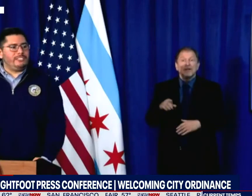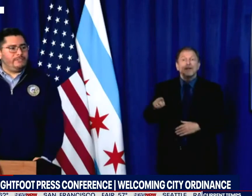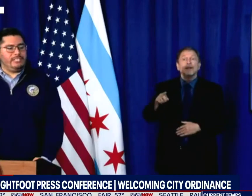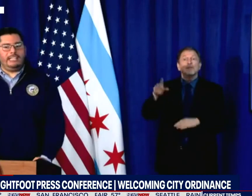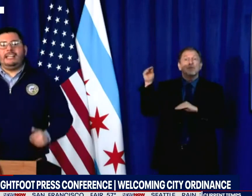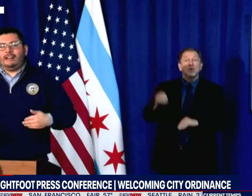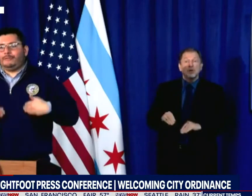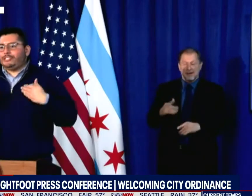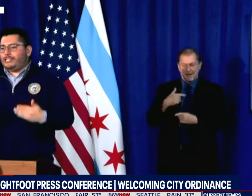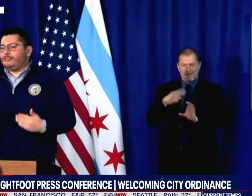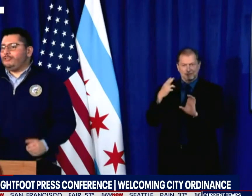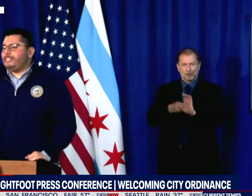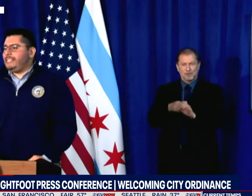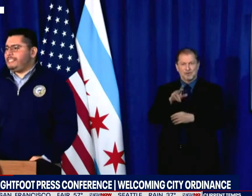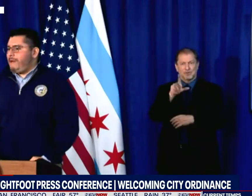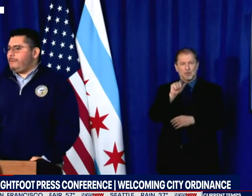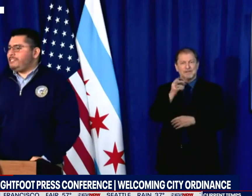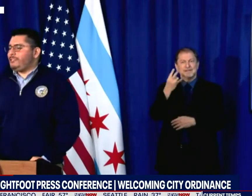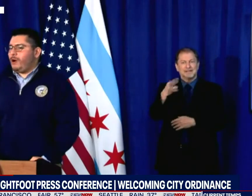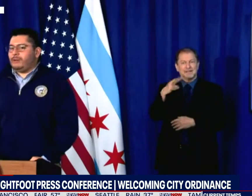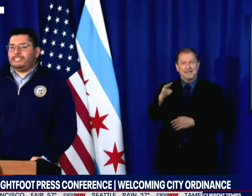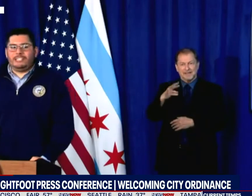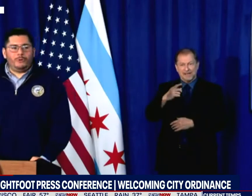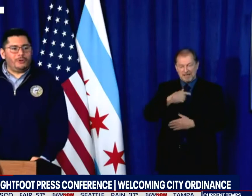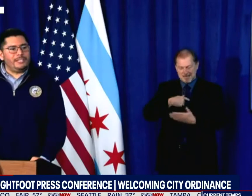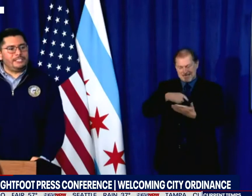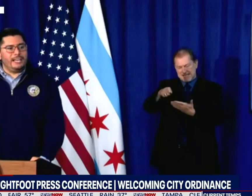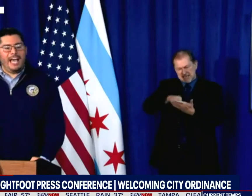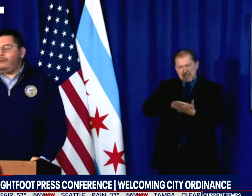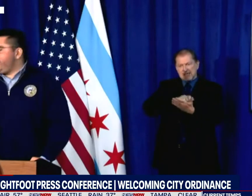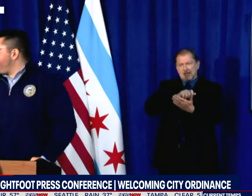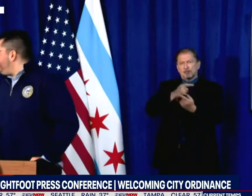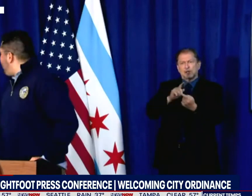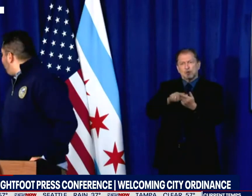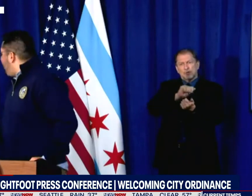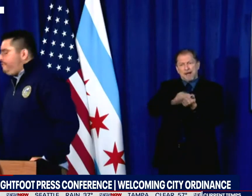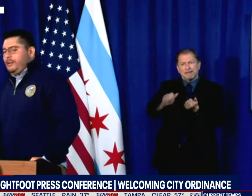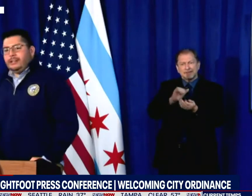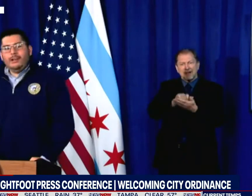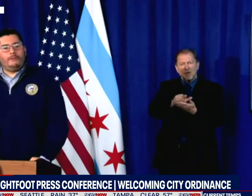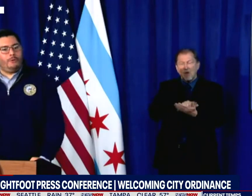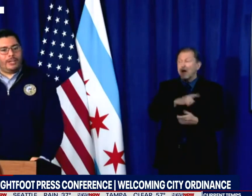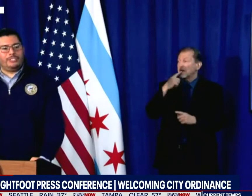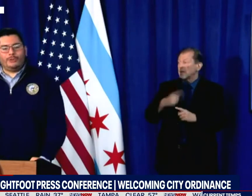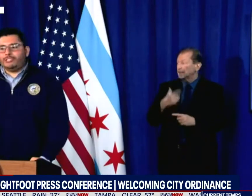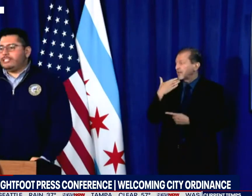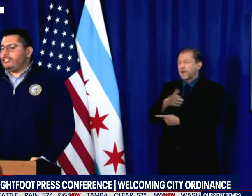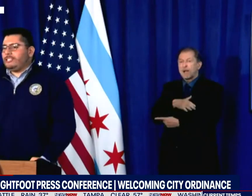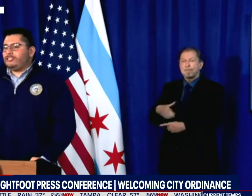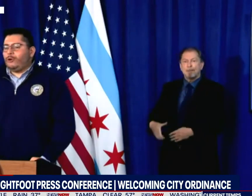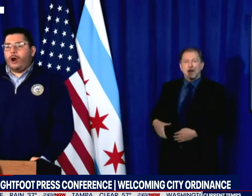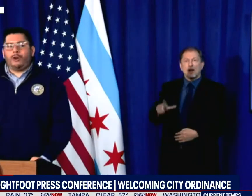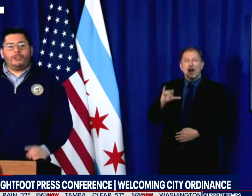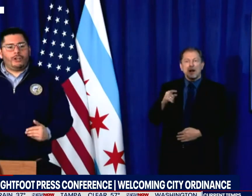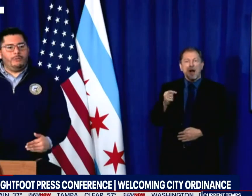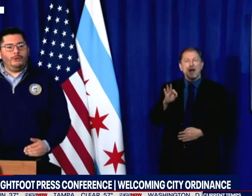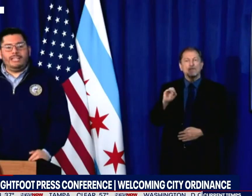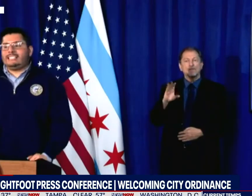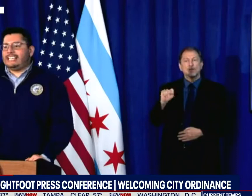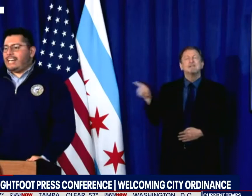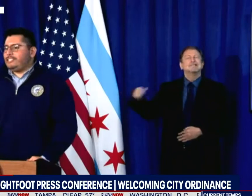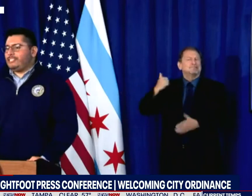them in 2017 in first introducing these amendments to the welcoming city ordinance. I want to thank Mayor Lightfoot for working so diligently and so